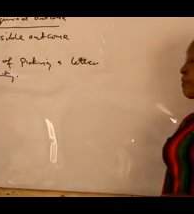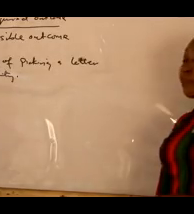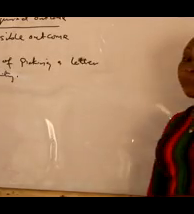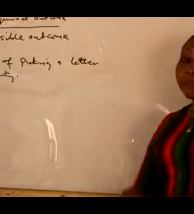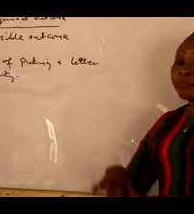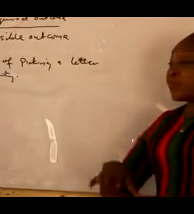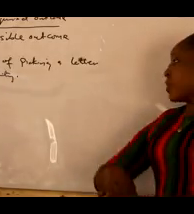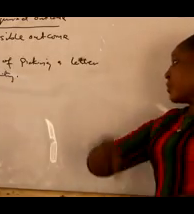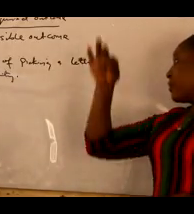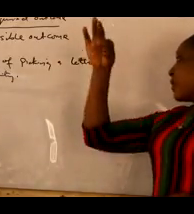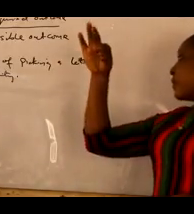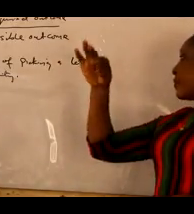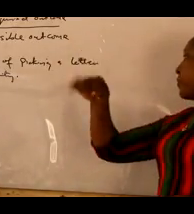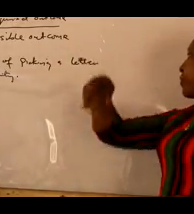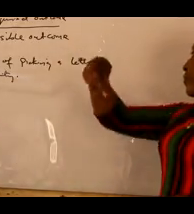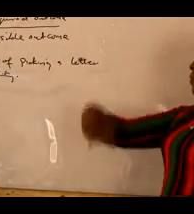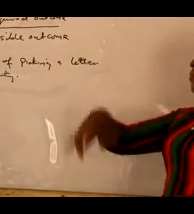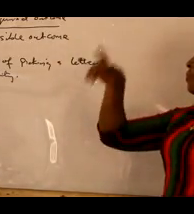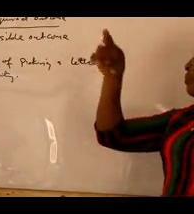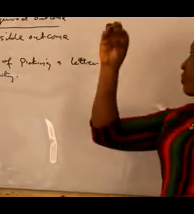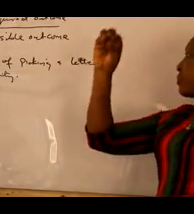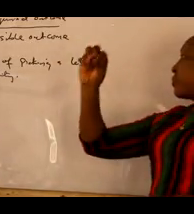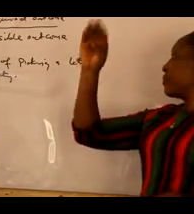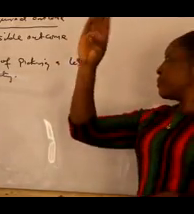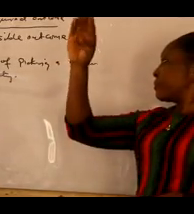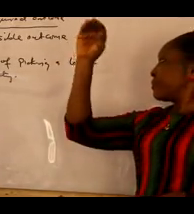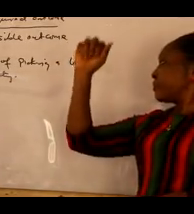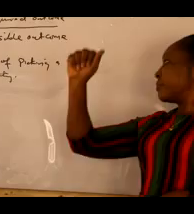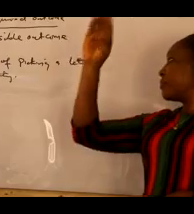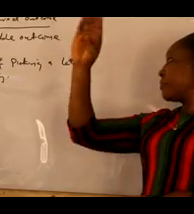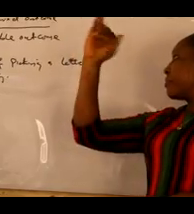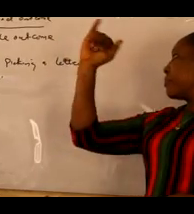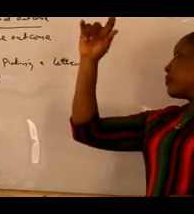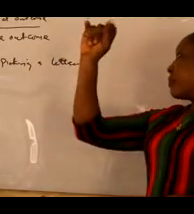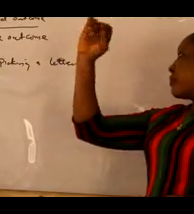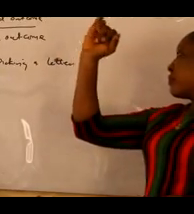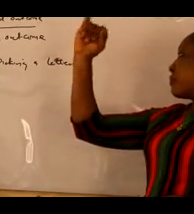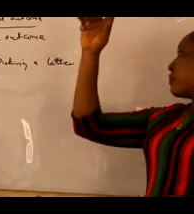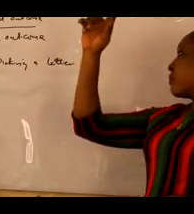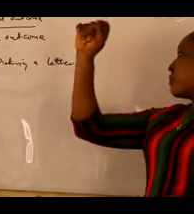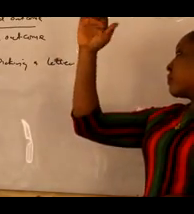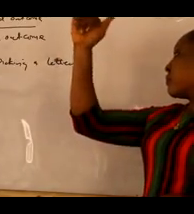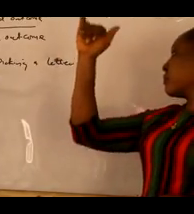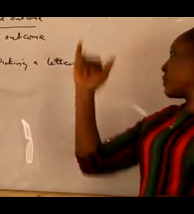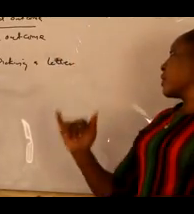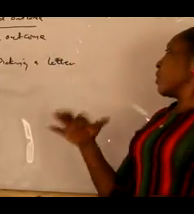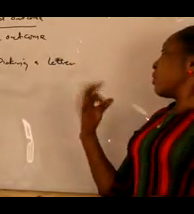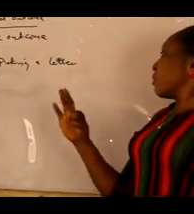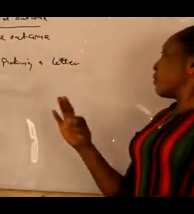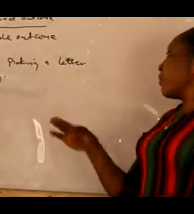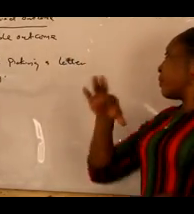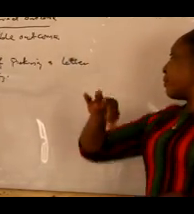Find probability of picking a letter I in the word probability. Find probability